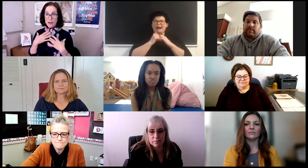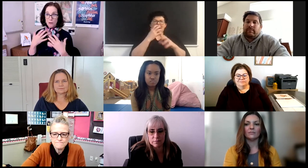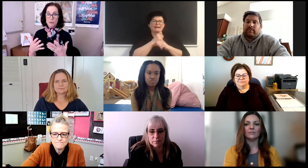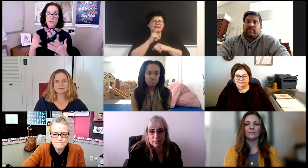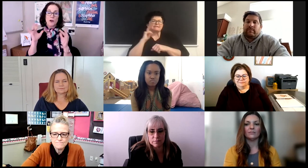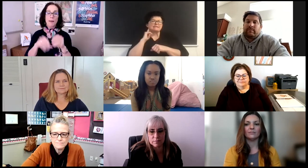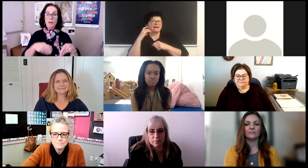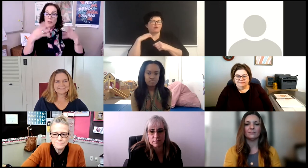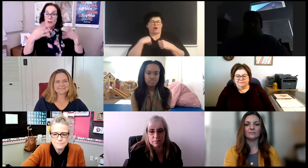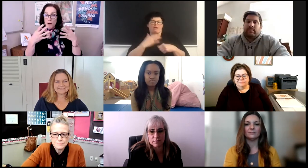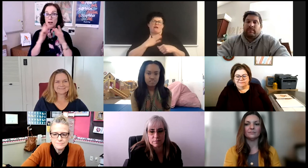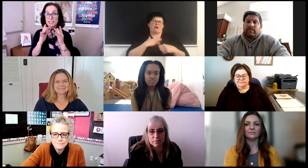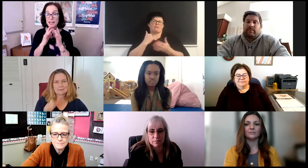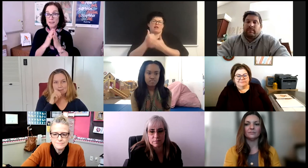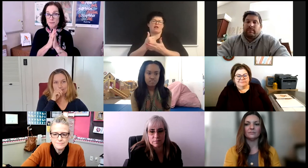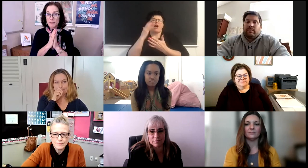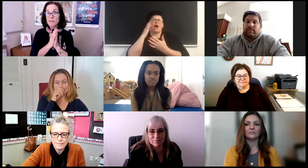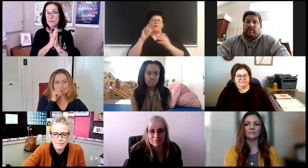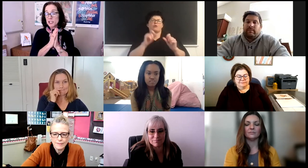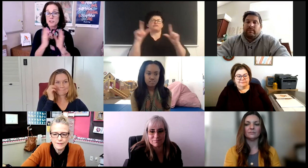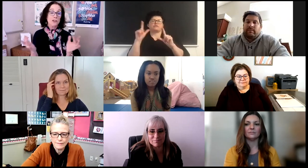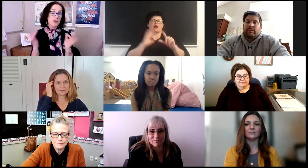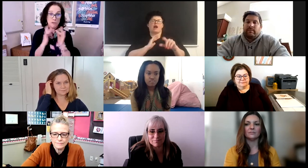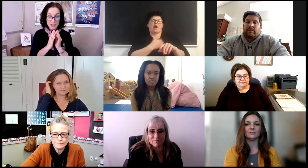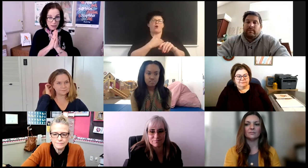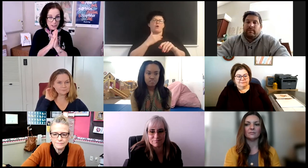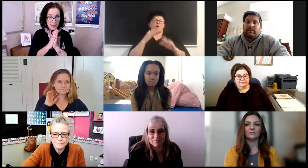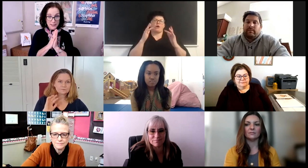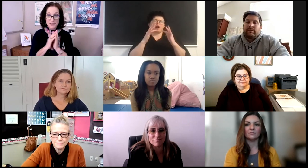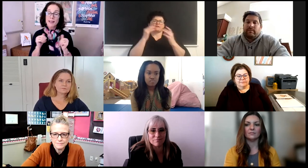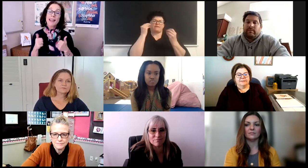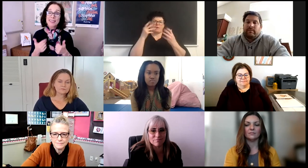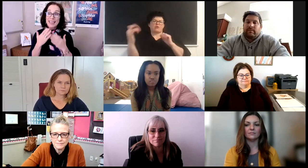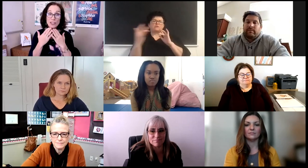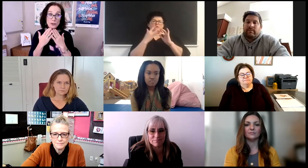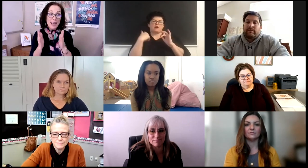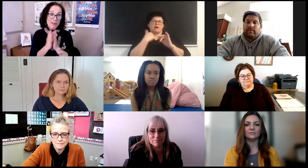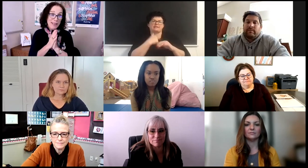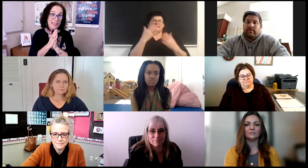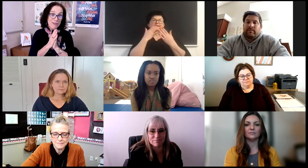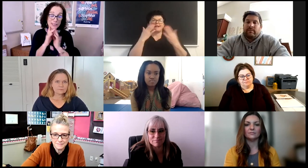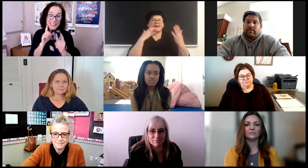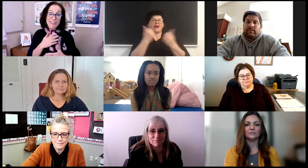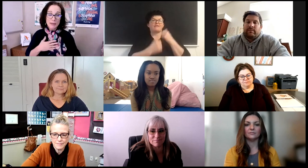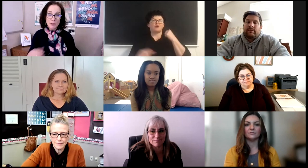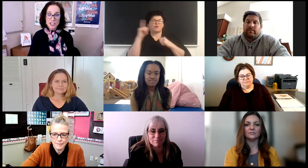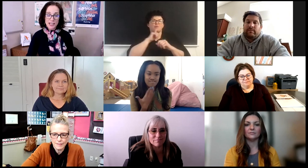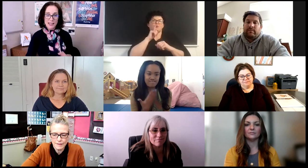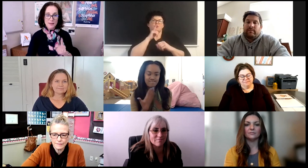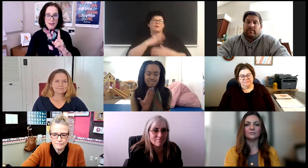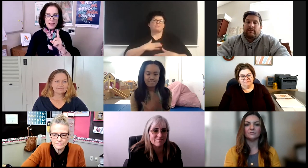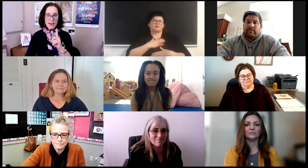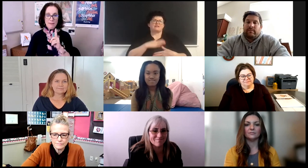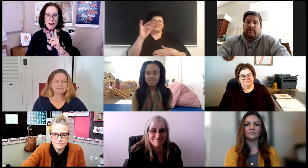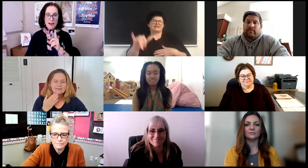to help. So I'm going to put up our contact information so you can reach out to us. Thank you, everybody. Really, really appreciate